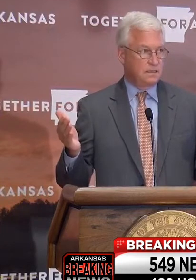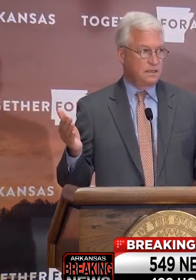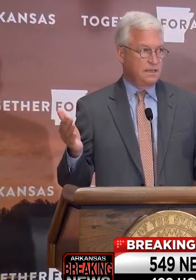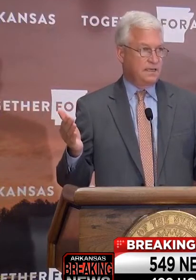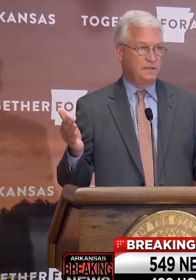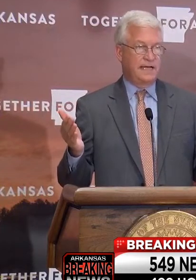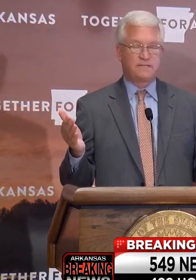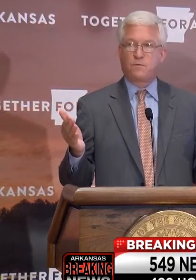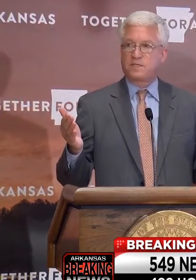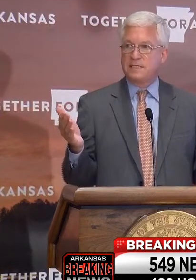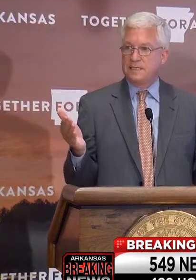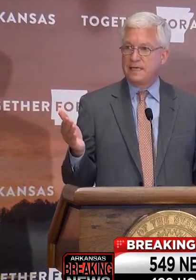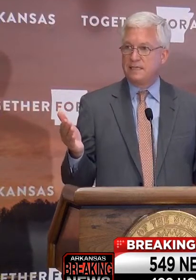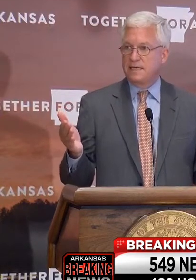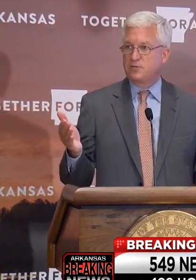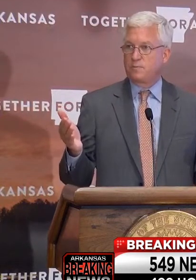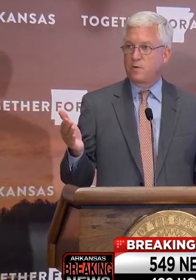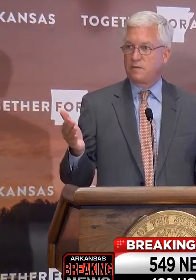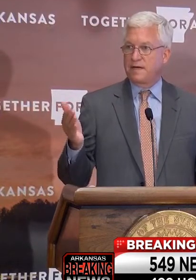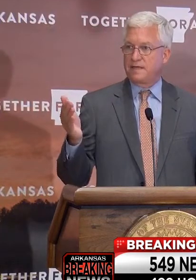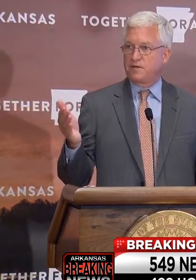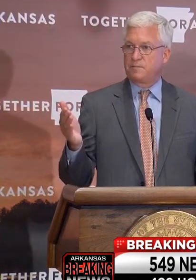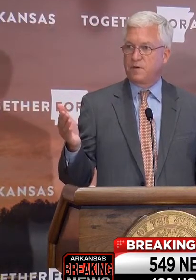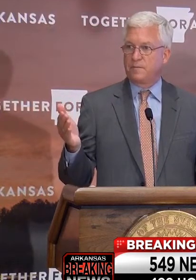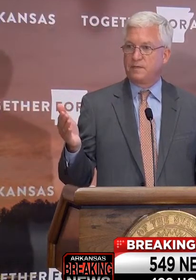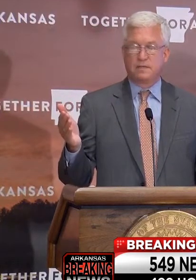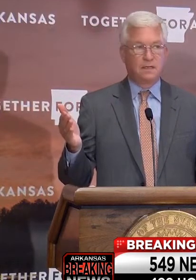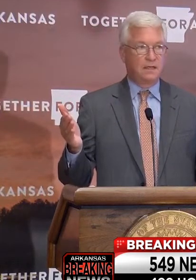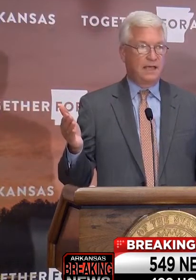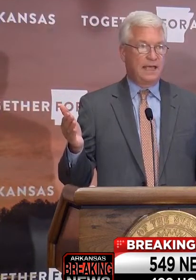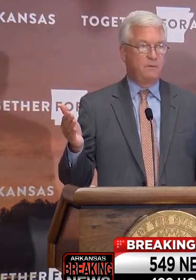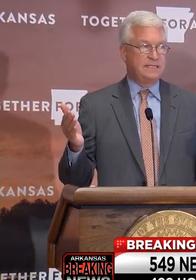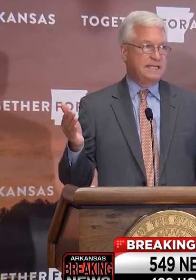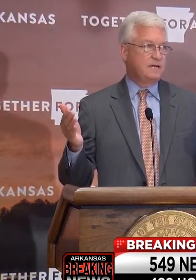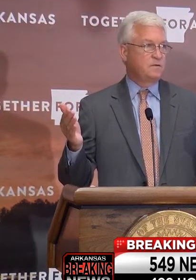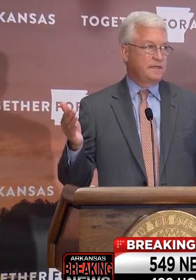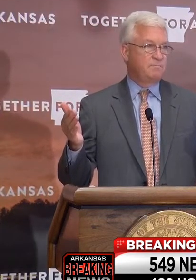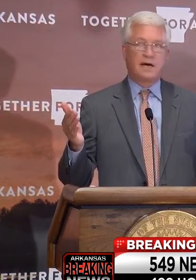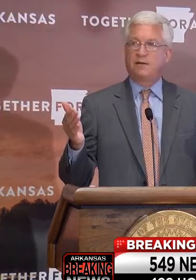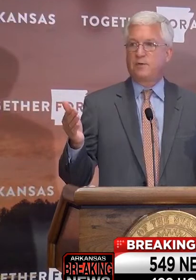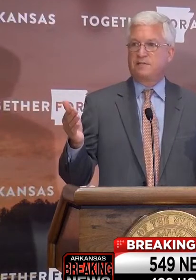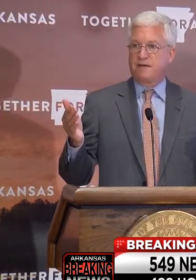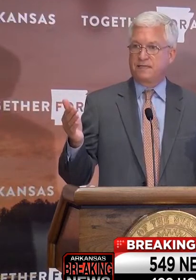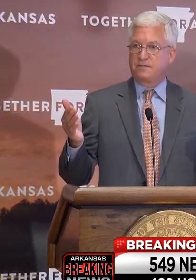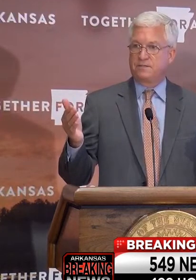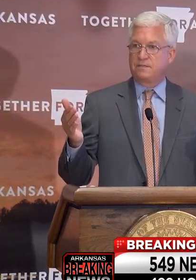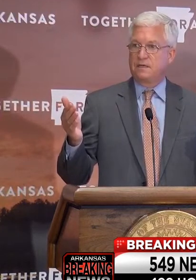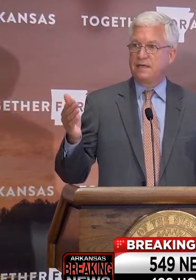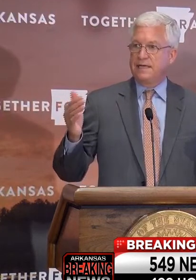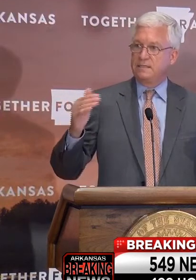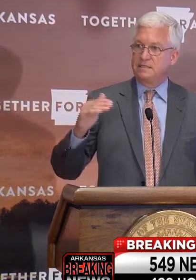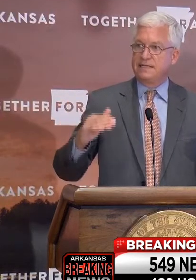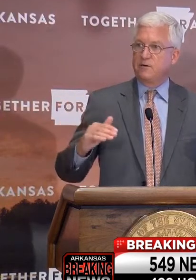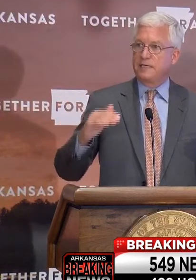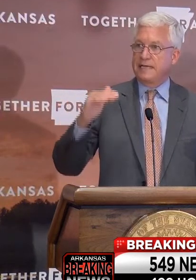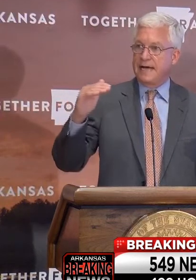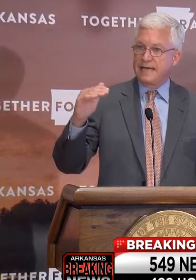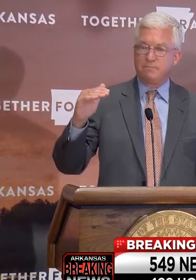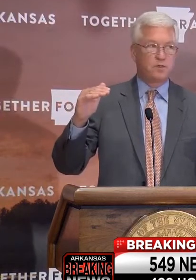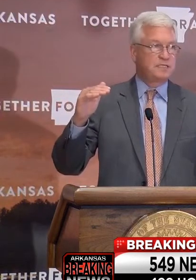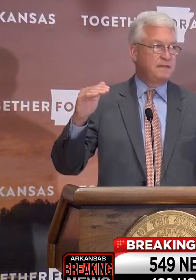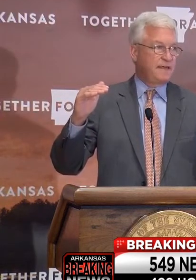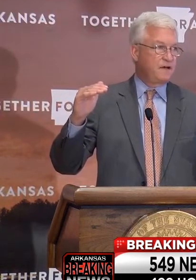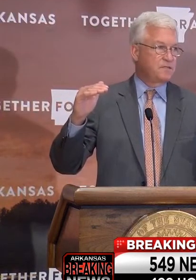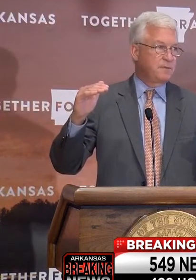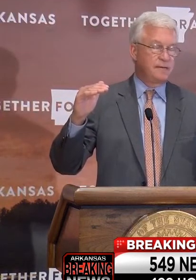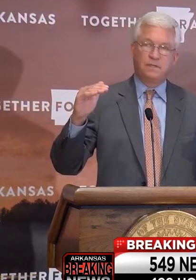cases in the last 14 days as reported by the Health Department, and we tiered them by risk factors into 0 to 9